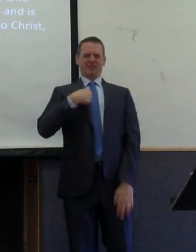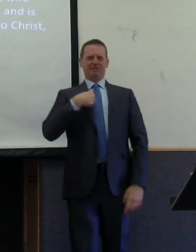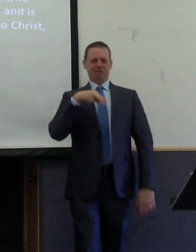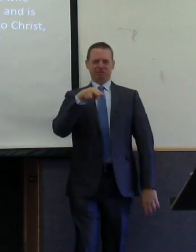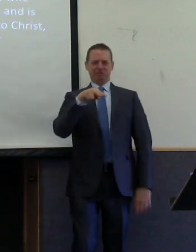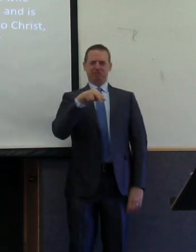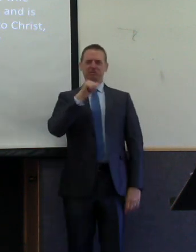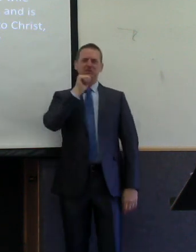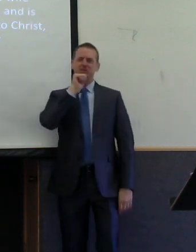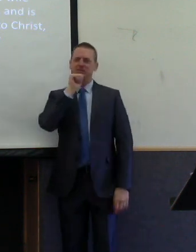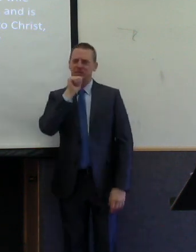that,